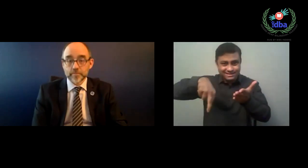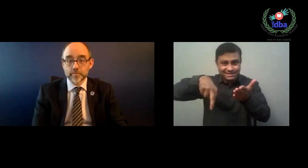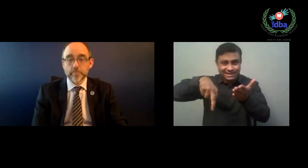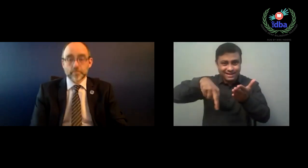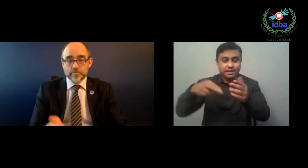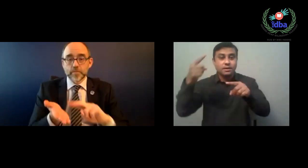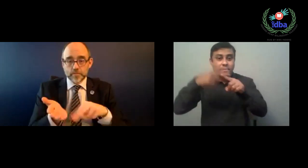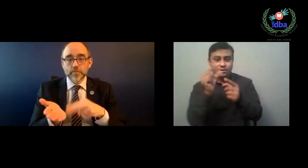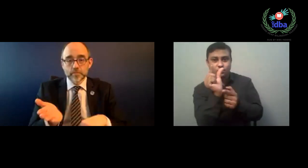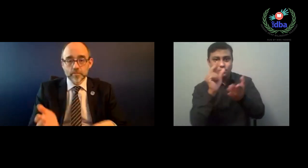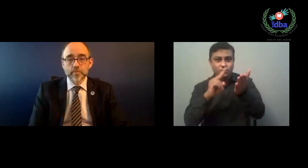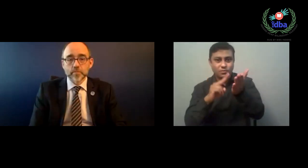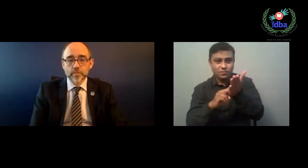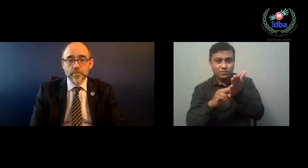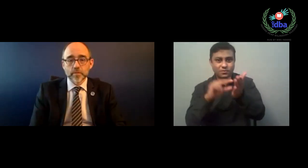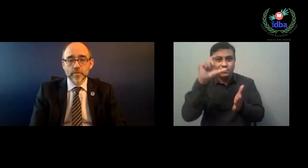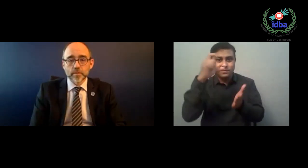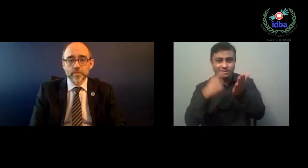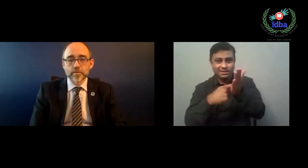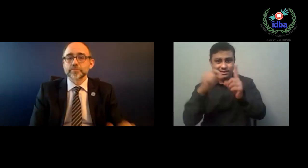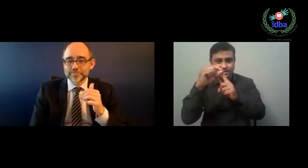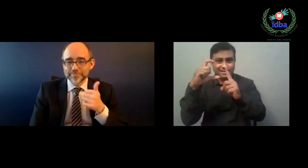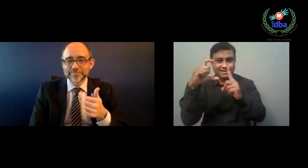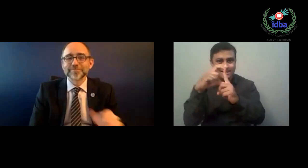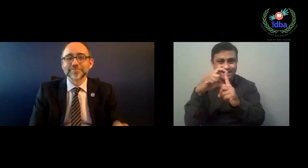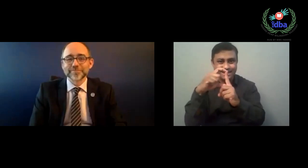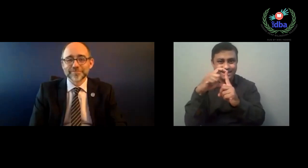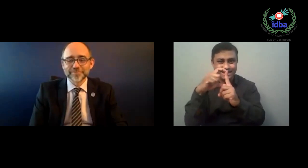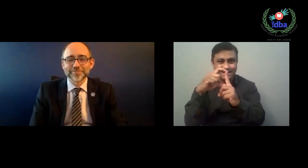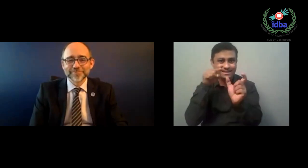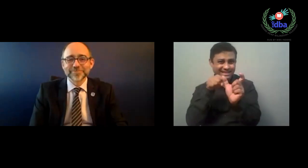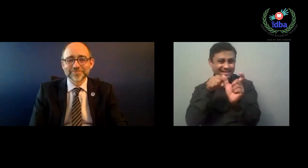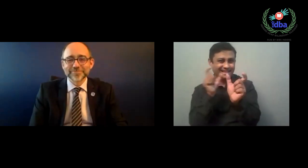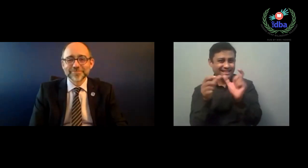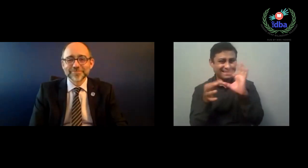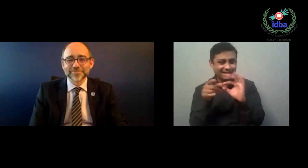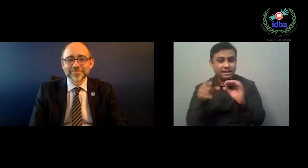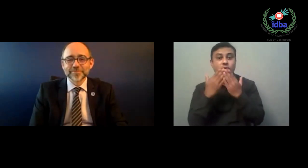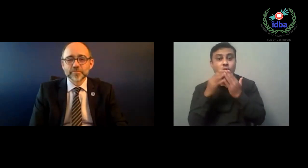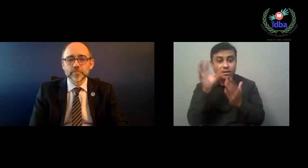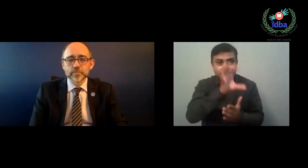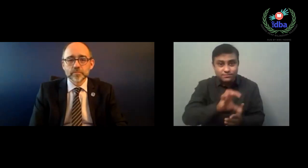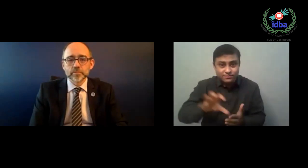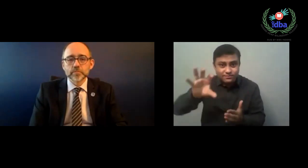For example, okay, in UN, UNCRPD, and also